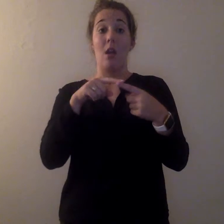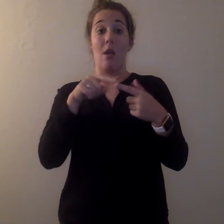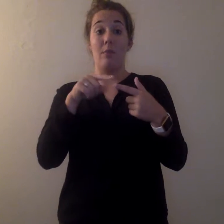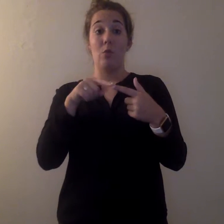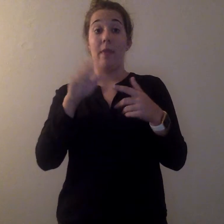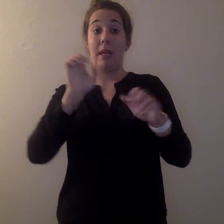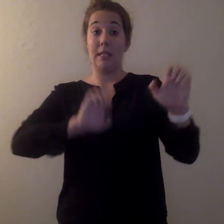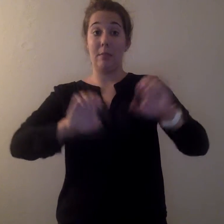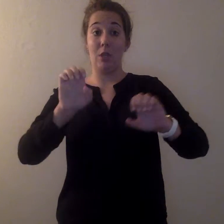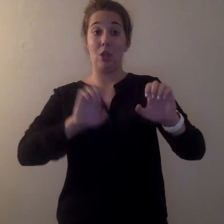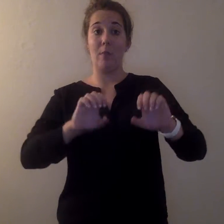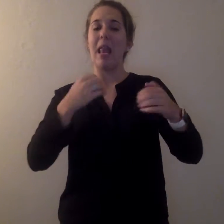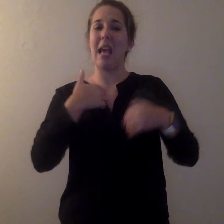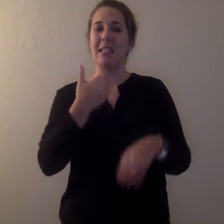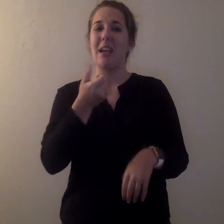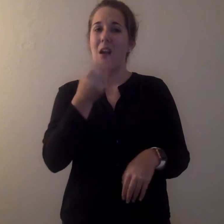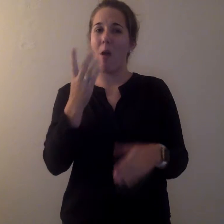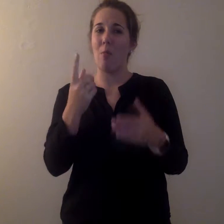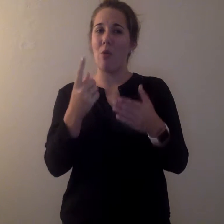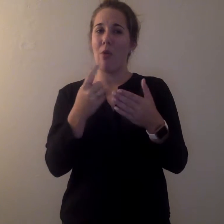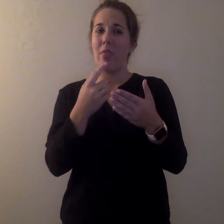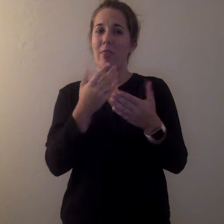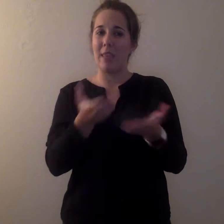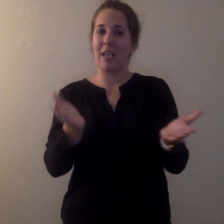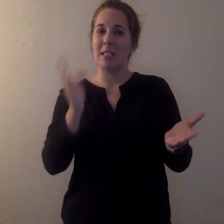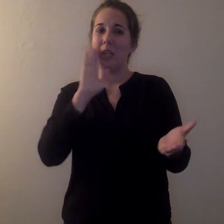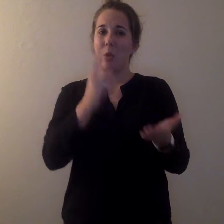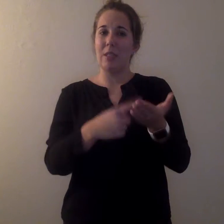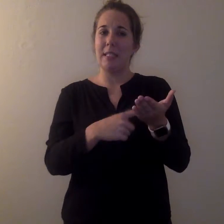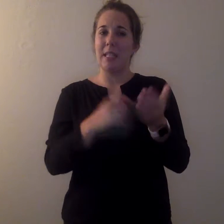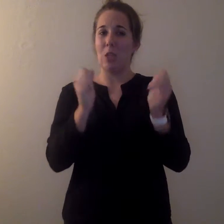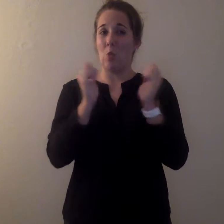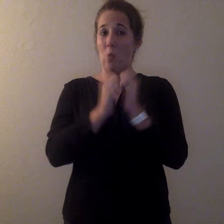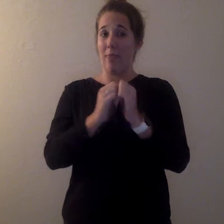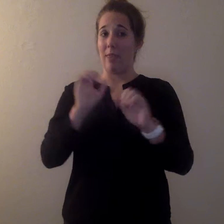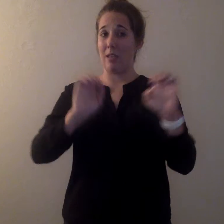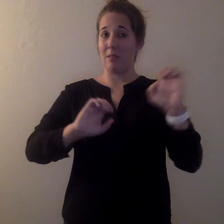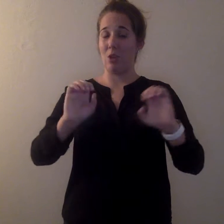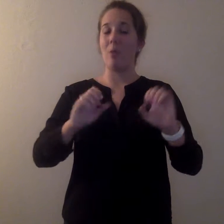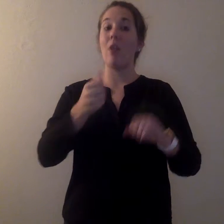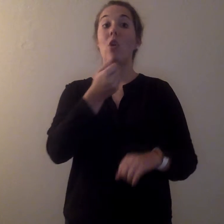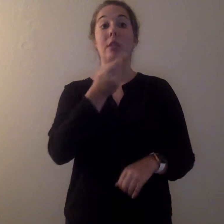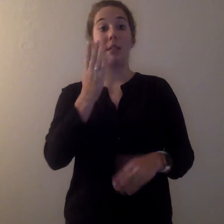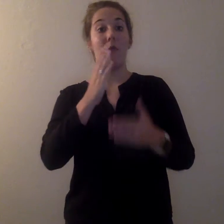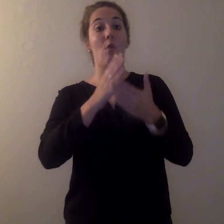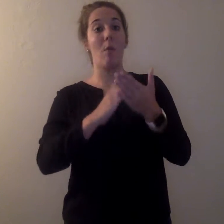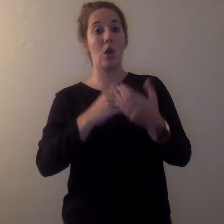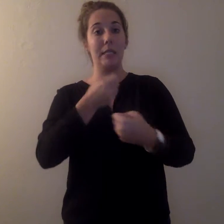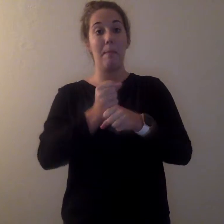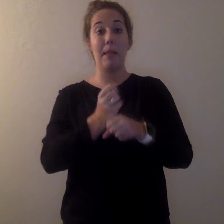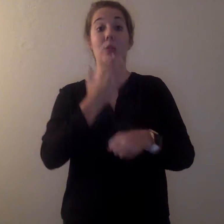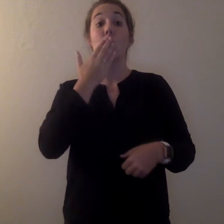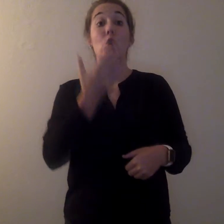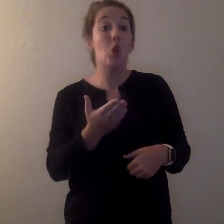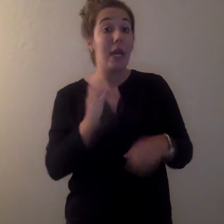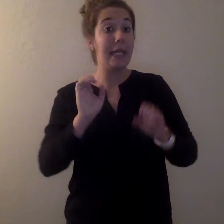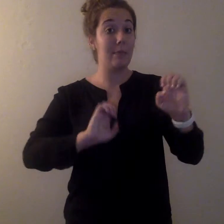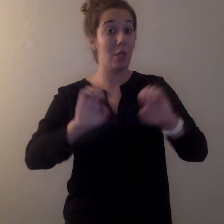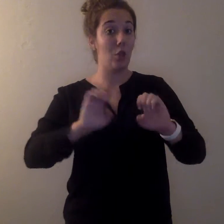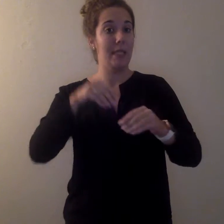couple things we're going to discuss with an experiment because there's several parts that makes a good experiment in science. So when you're